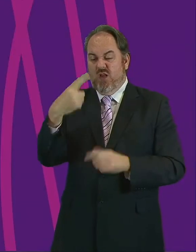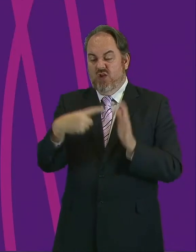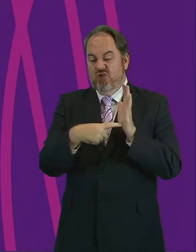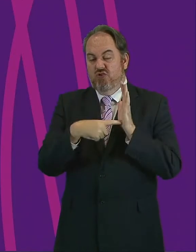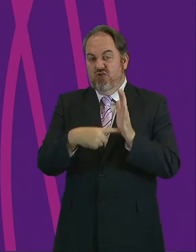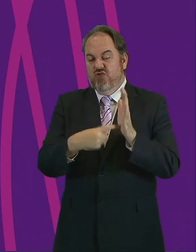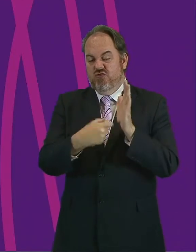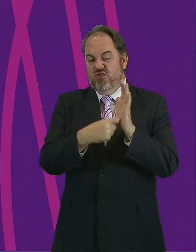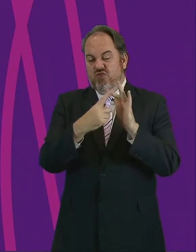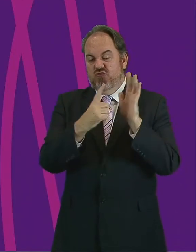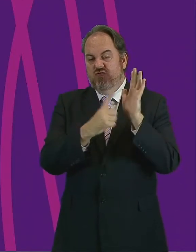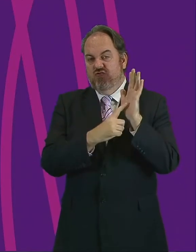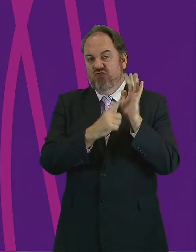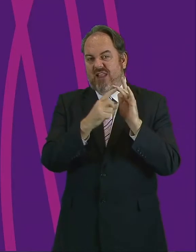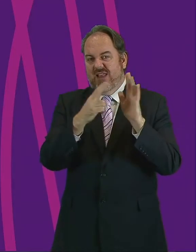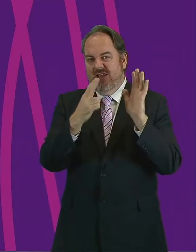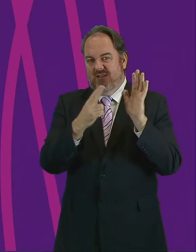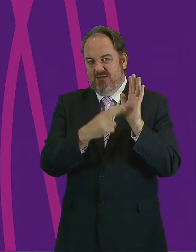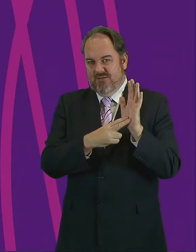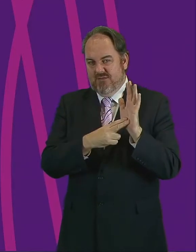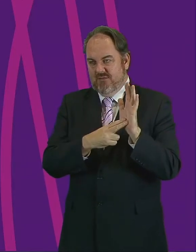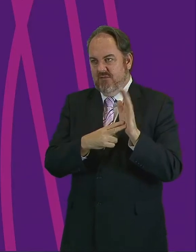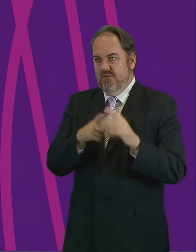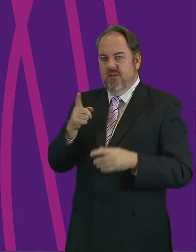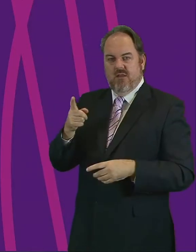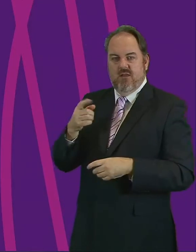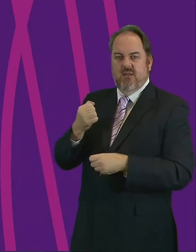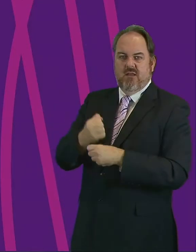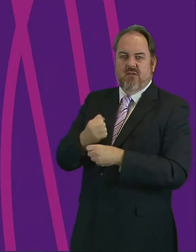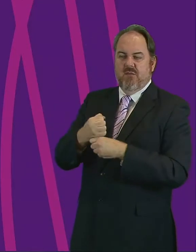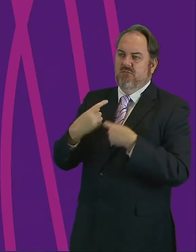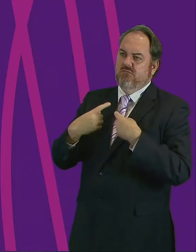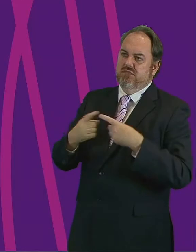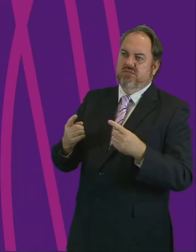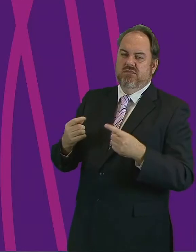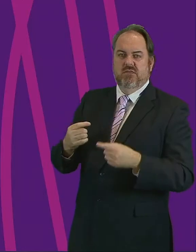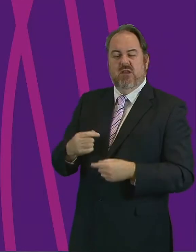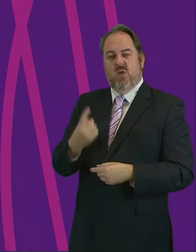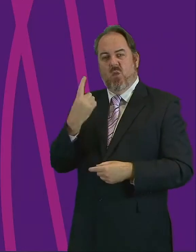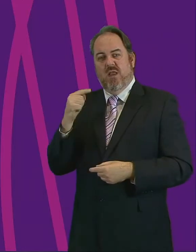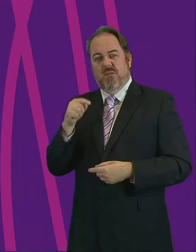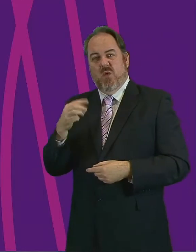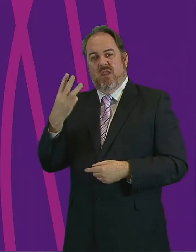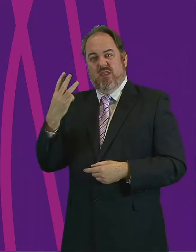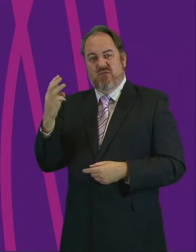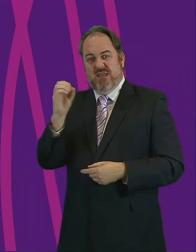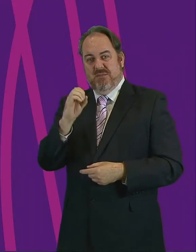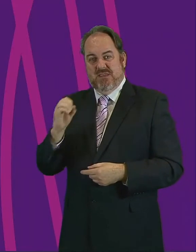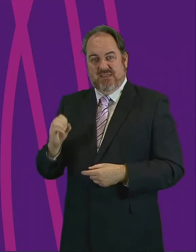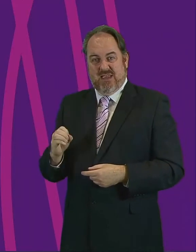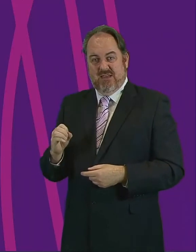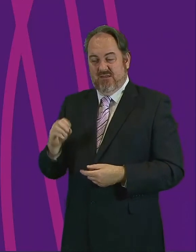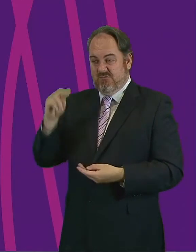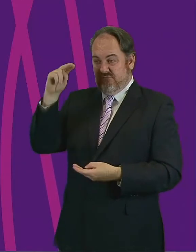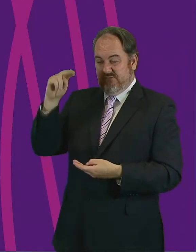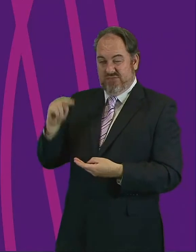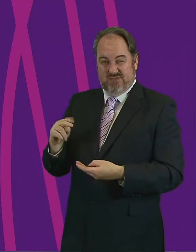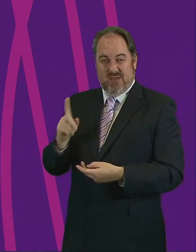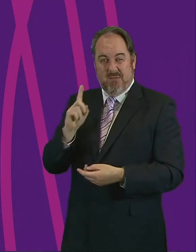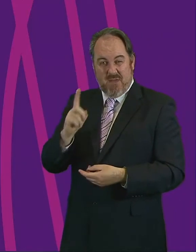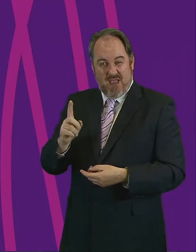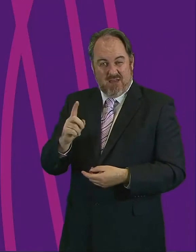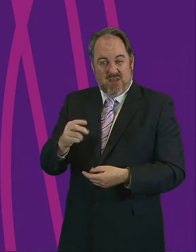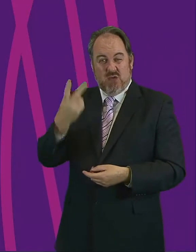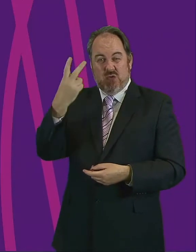economic boost, announced to great fanfare, amounted to barely 1.3% of that, despite the UK economy shrinking by more than 20% in